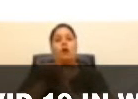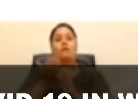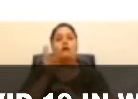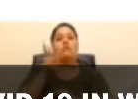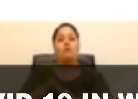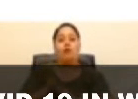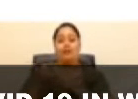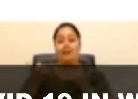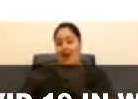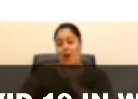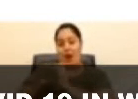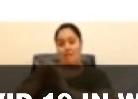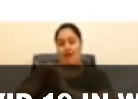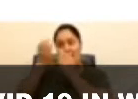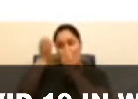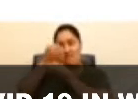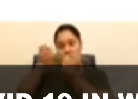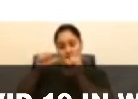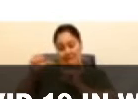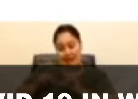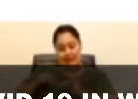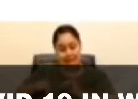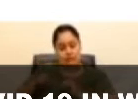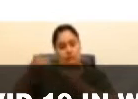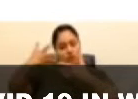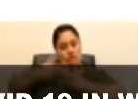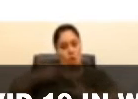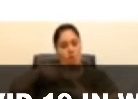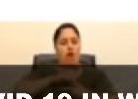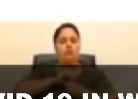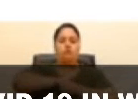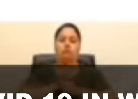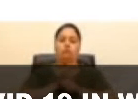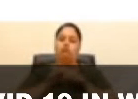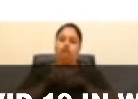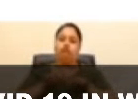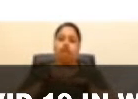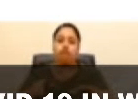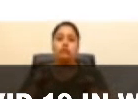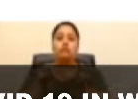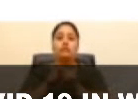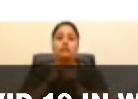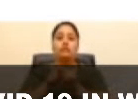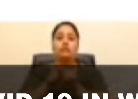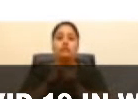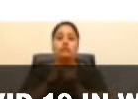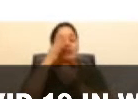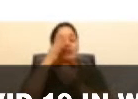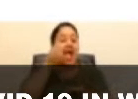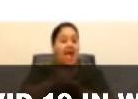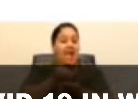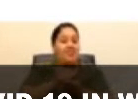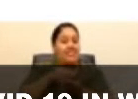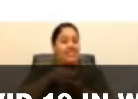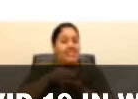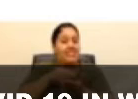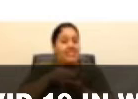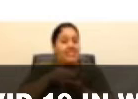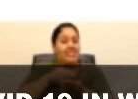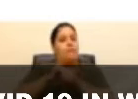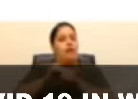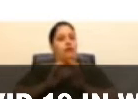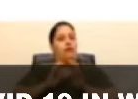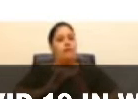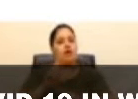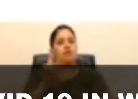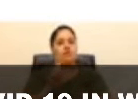us about COVID transmission, and what is the evidence-informed messaging that we should, and practices, behaviors we